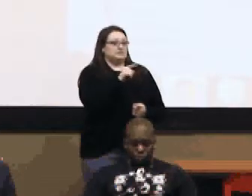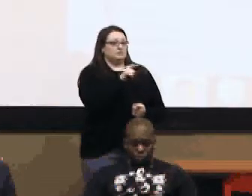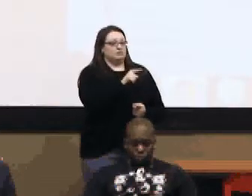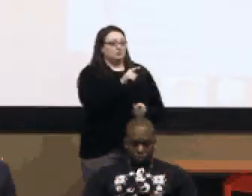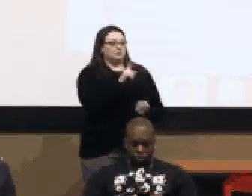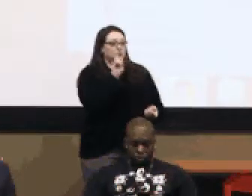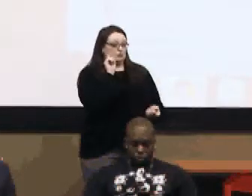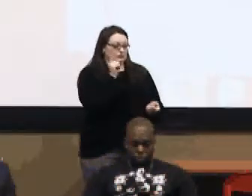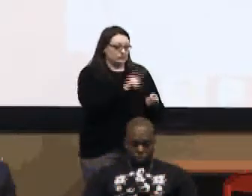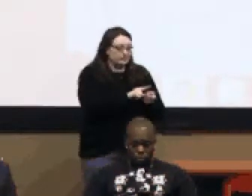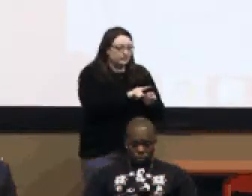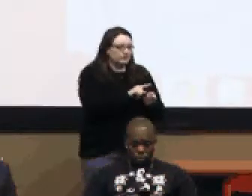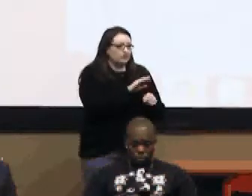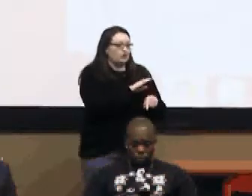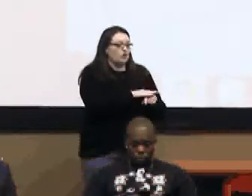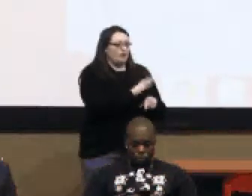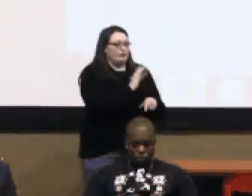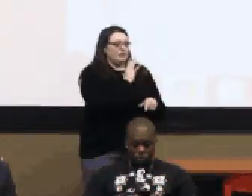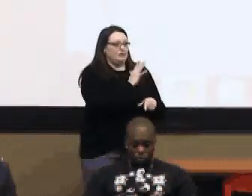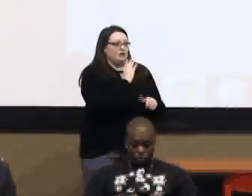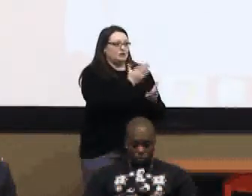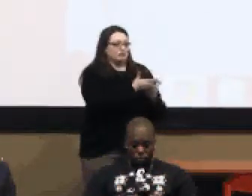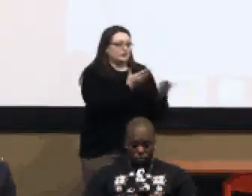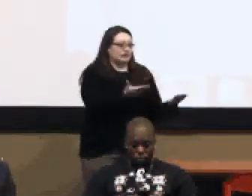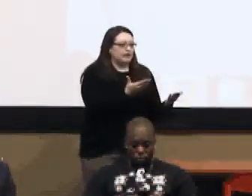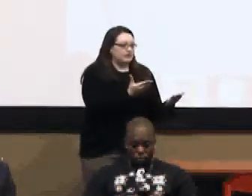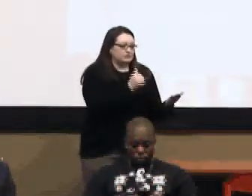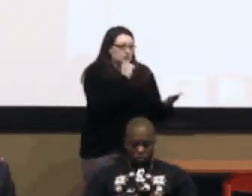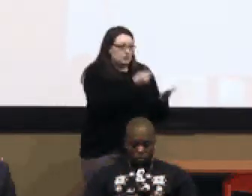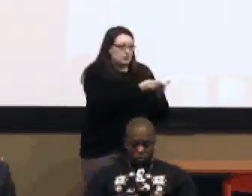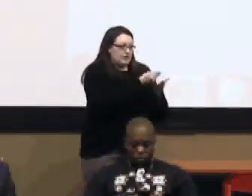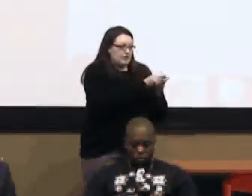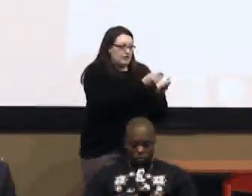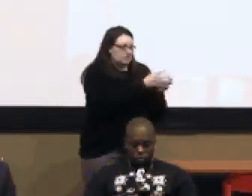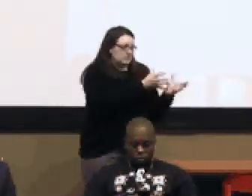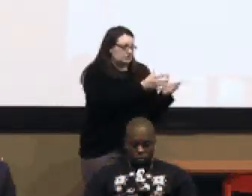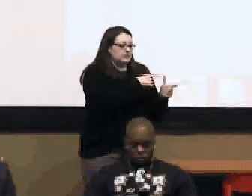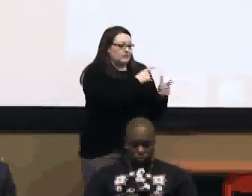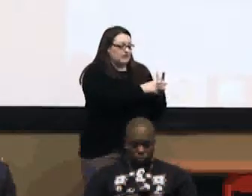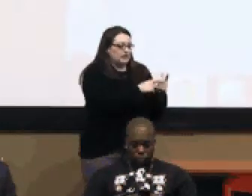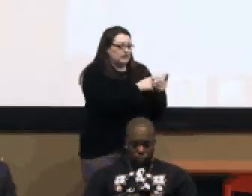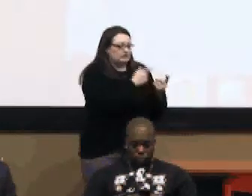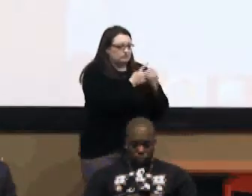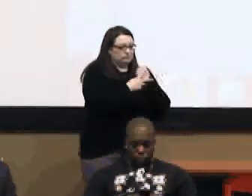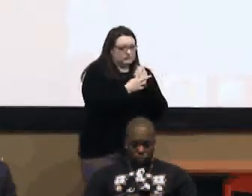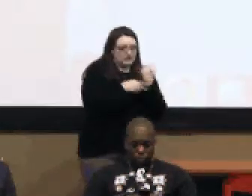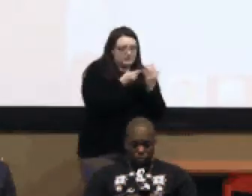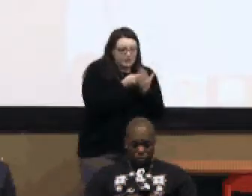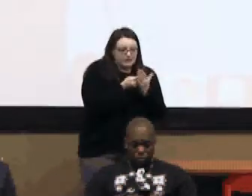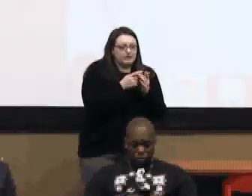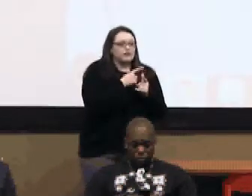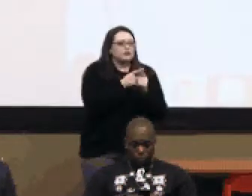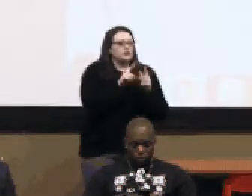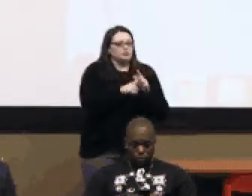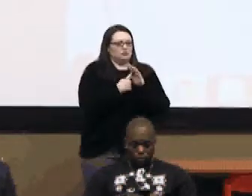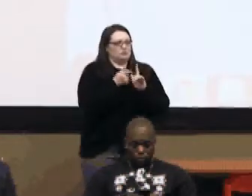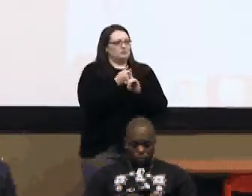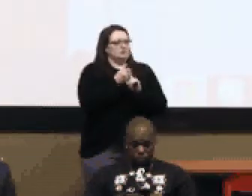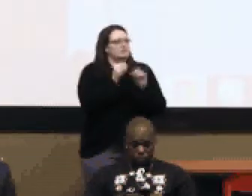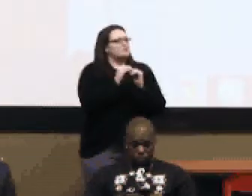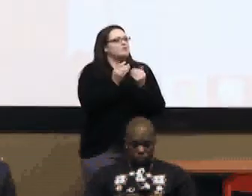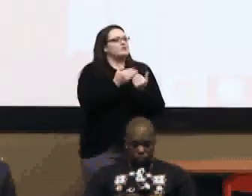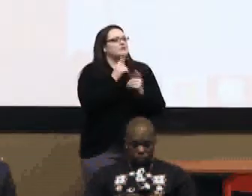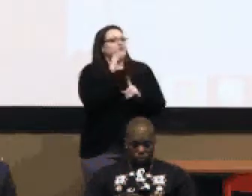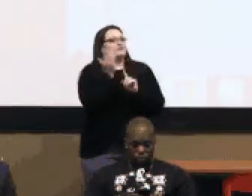cut back, on the luxuries a little bit, and you make the right decisions so you have enough money to start it yourself. And then it's a lot easier to